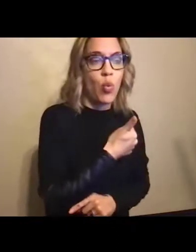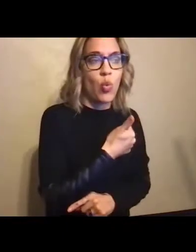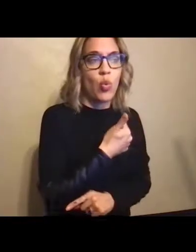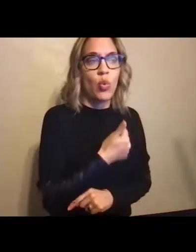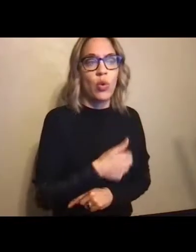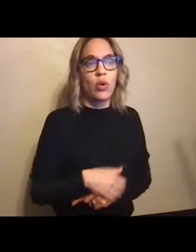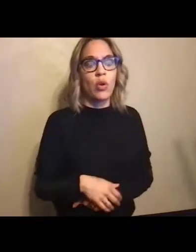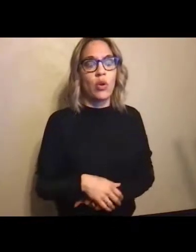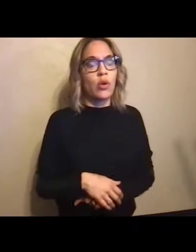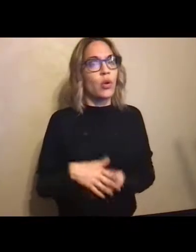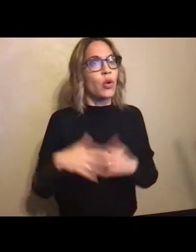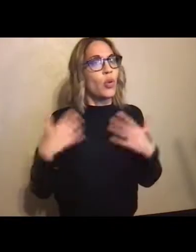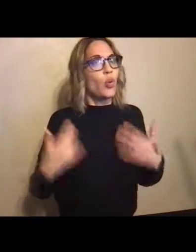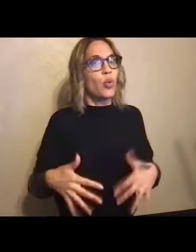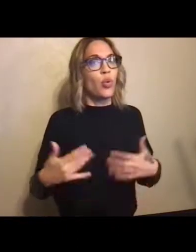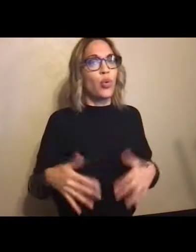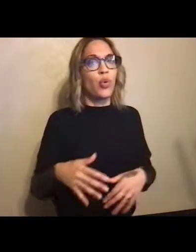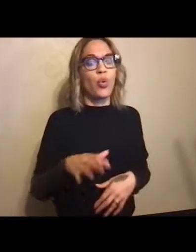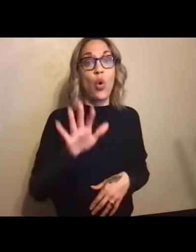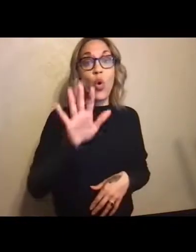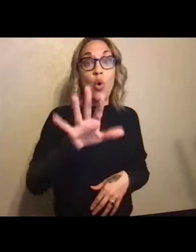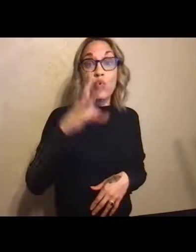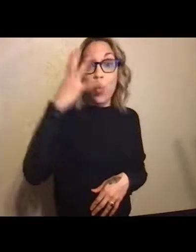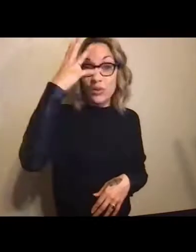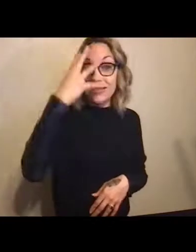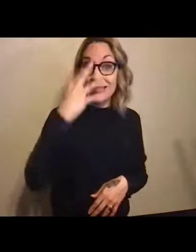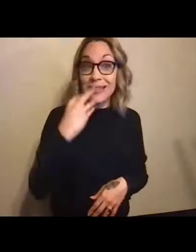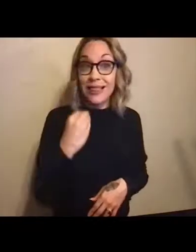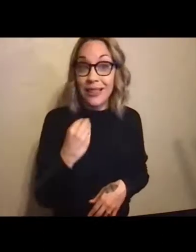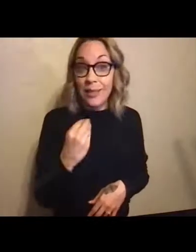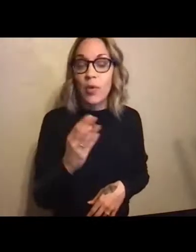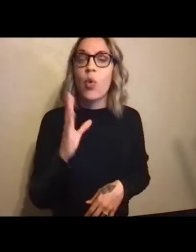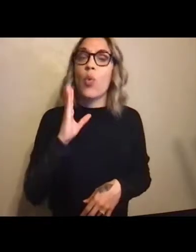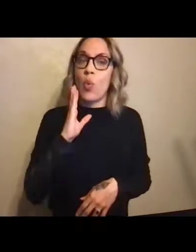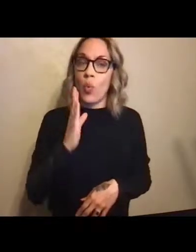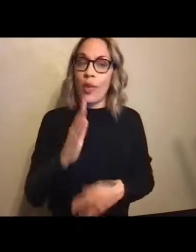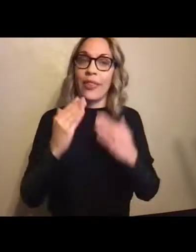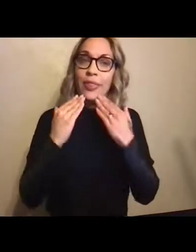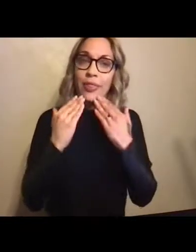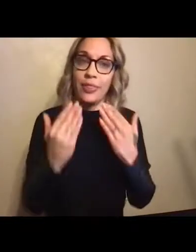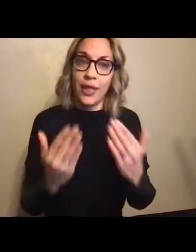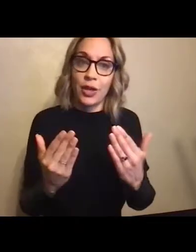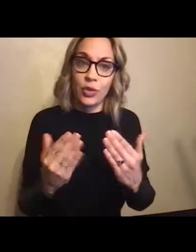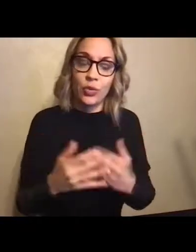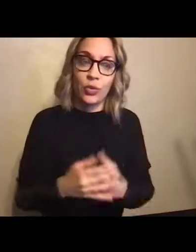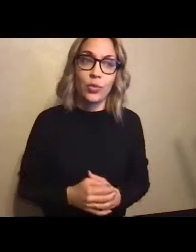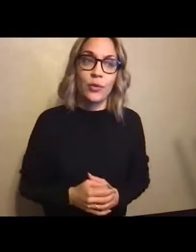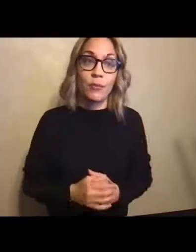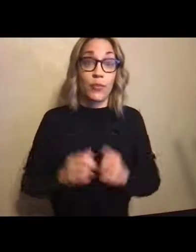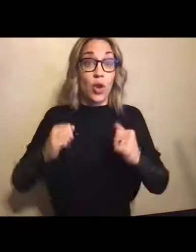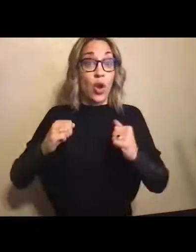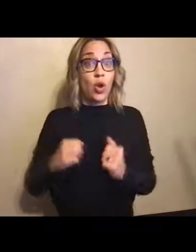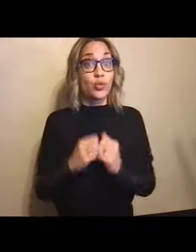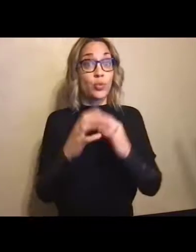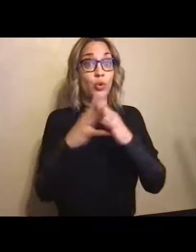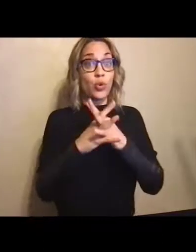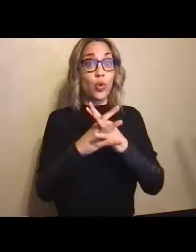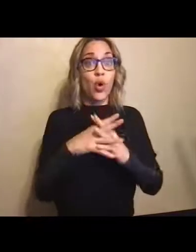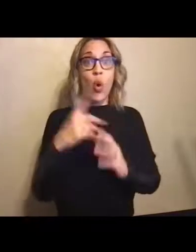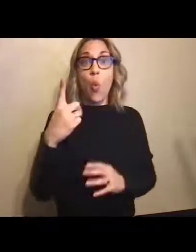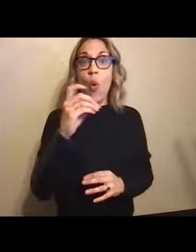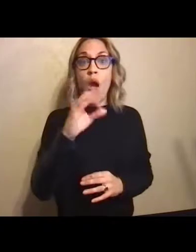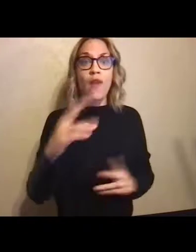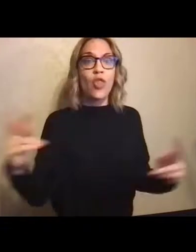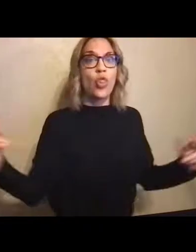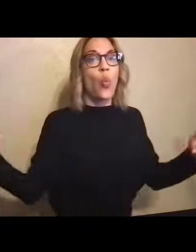And so make sure that you review again for the day ahead and you know what to expect. And your sleep schedule